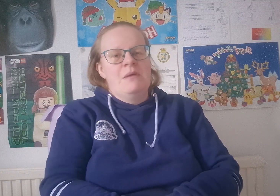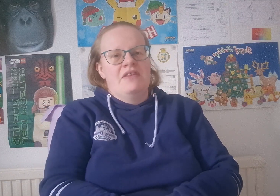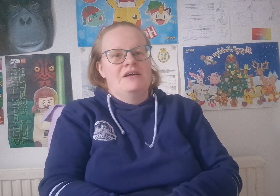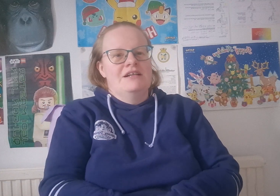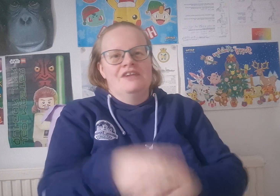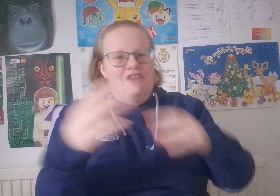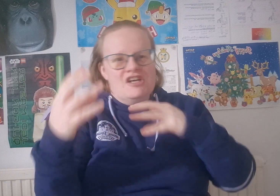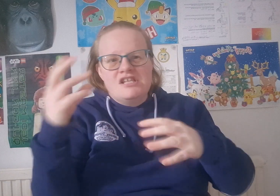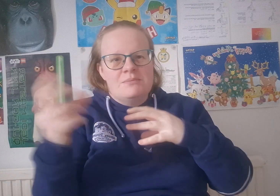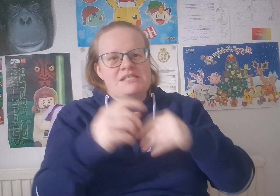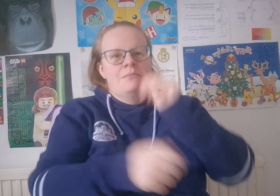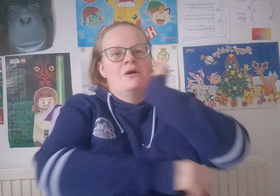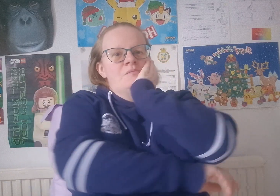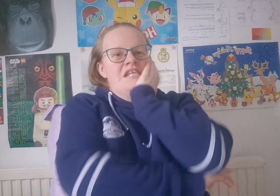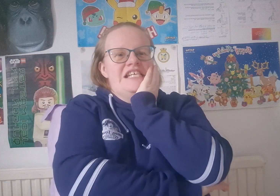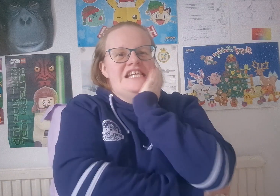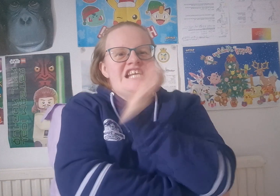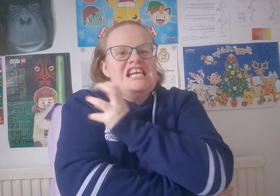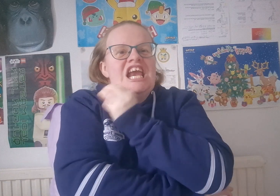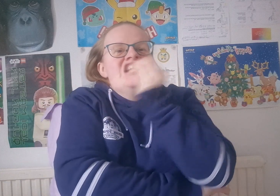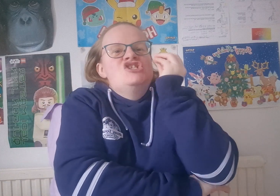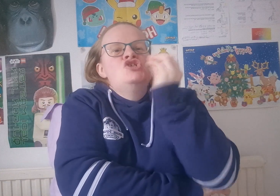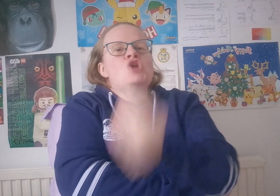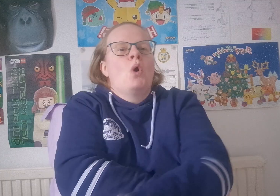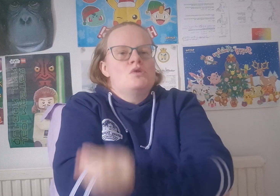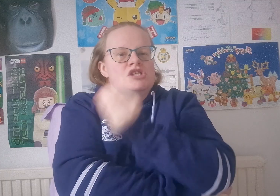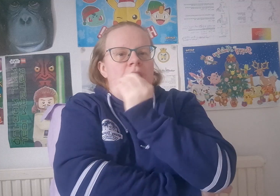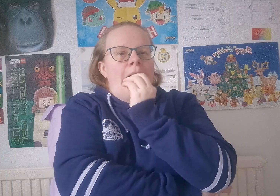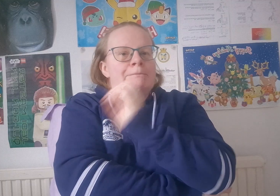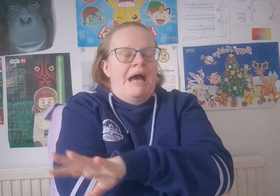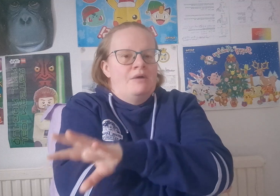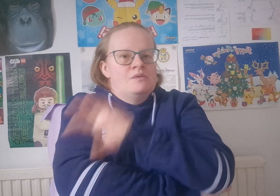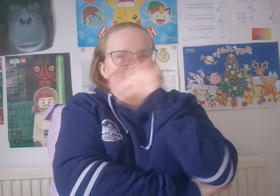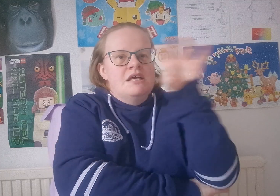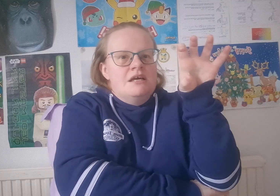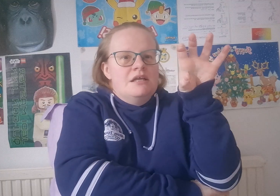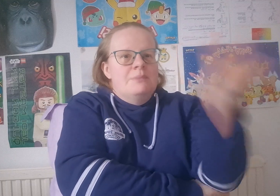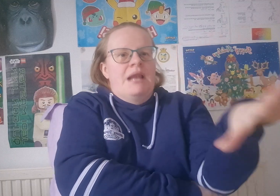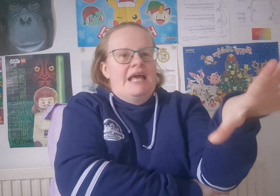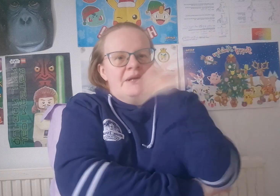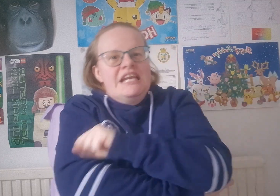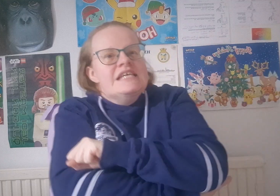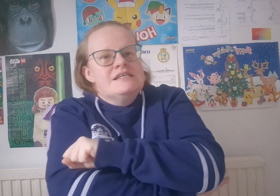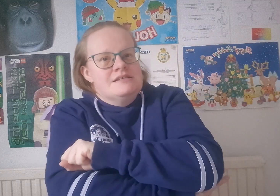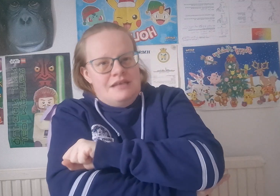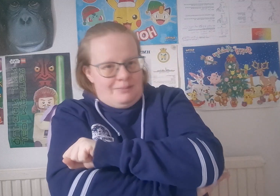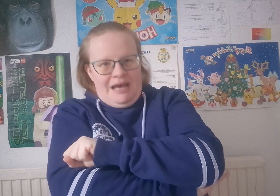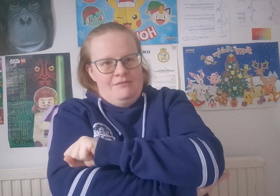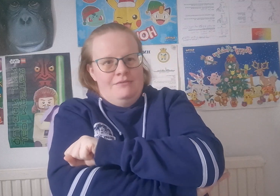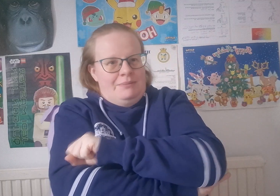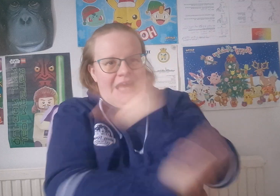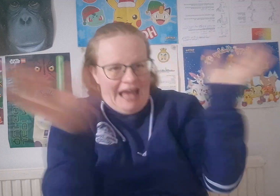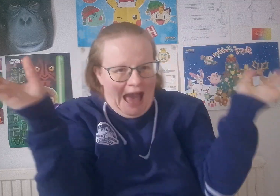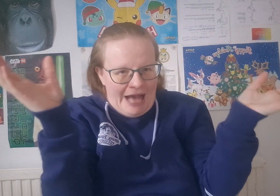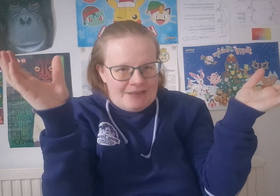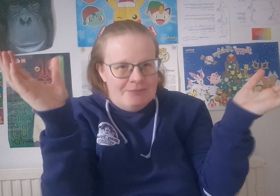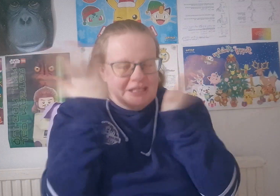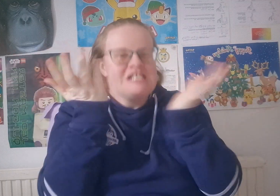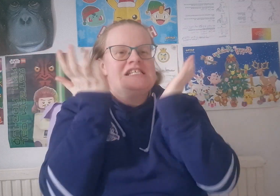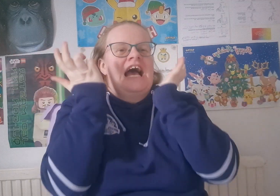mother, and various other bits and bobs. It's not about the play, but it is about the play Hamlet, because